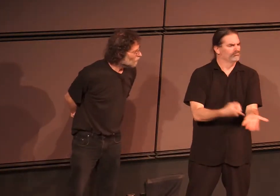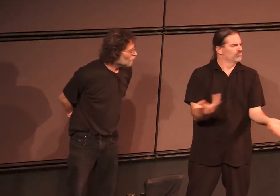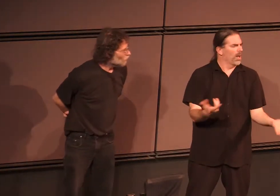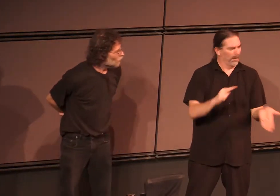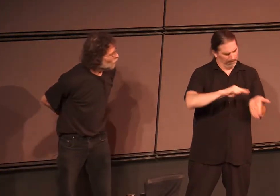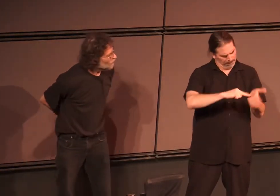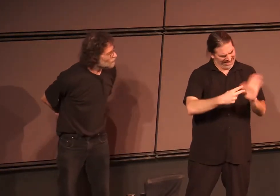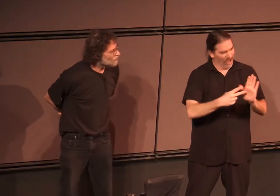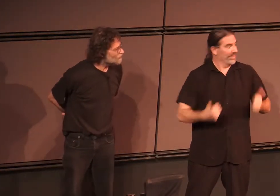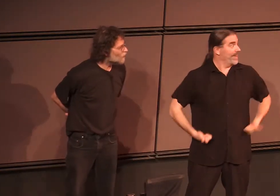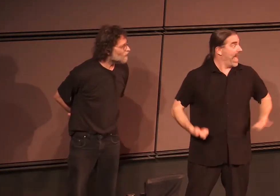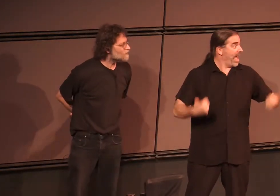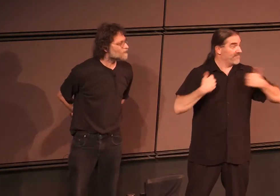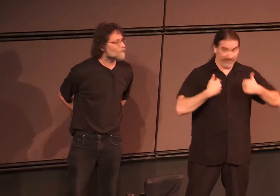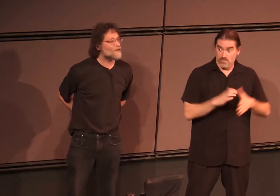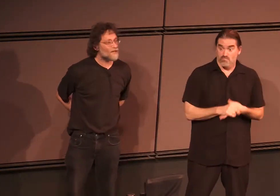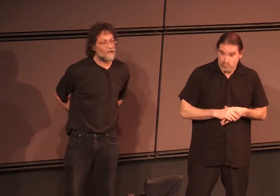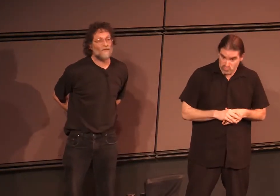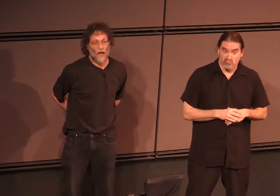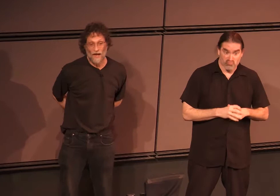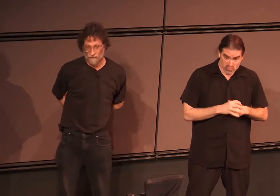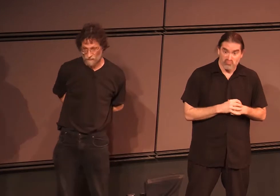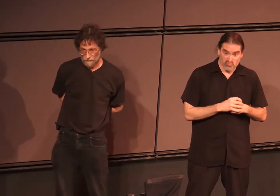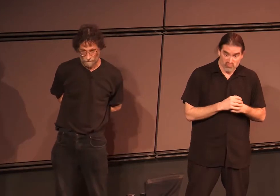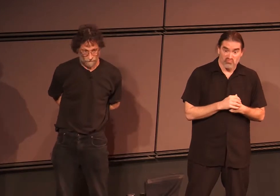We're going to discuss the meaning of life.